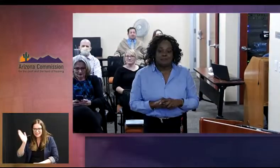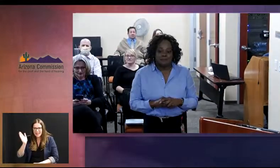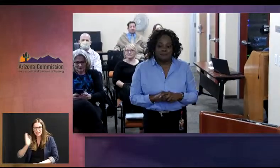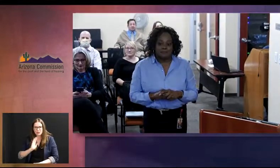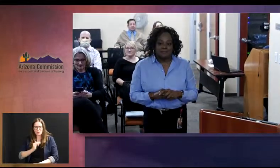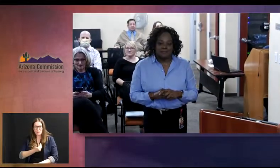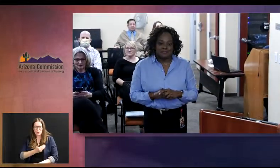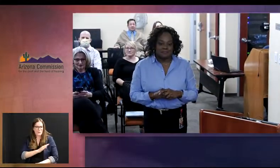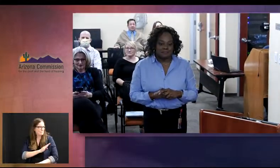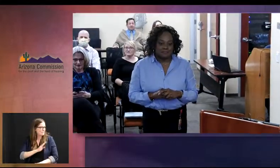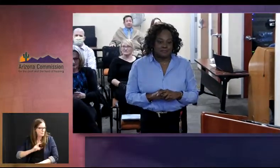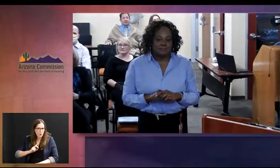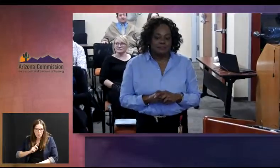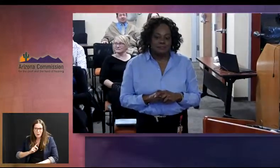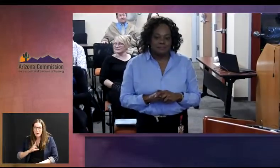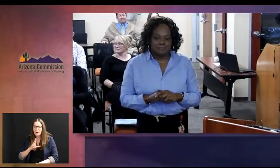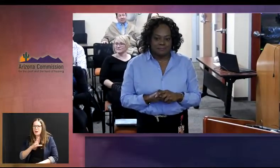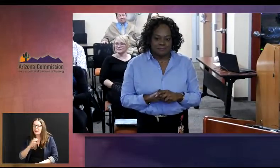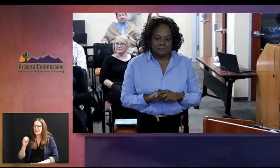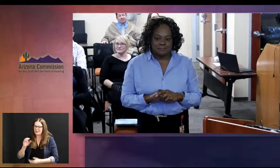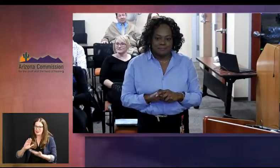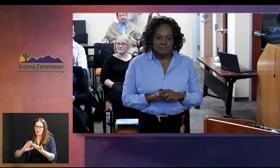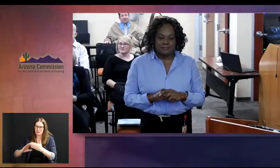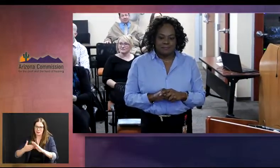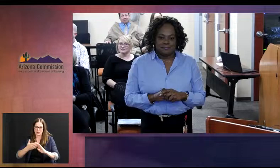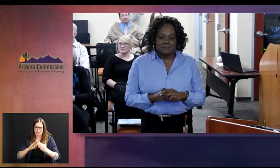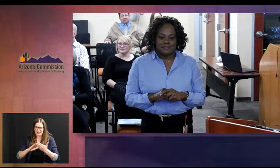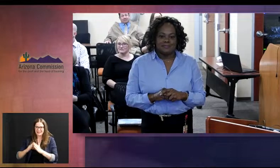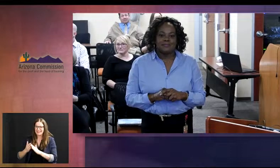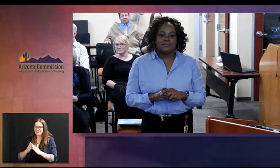board and the commission